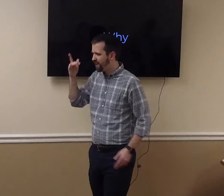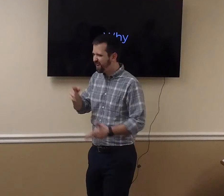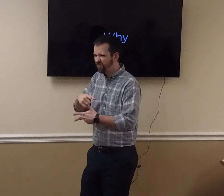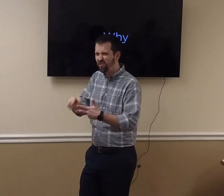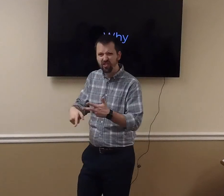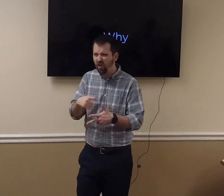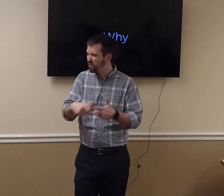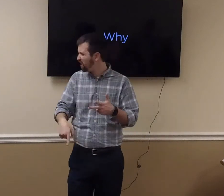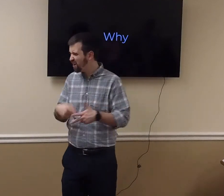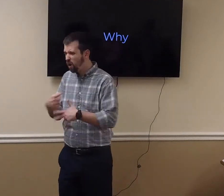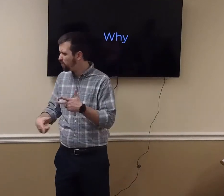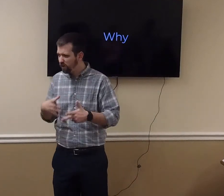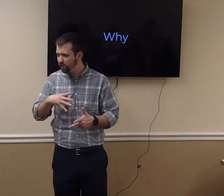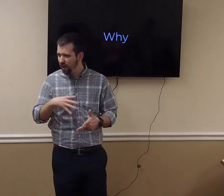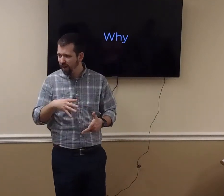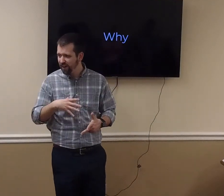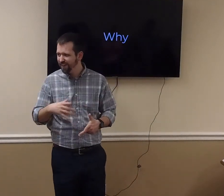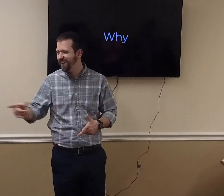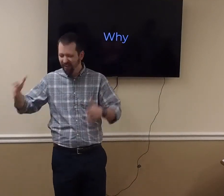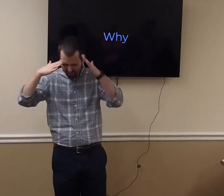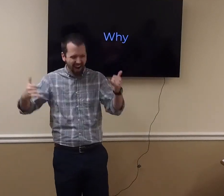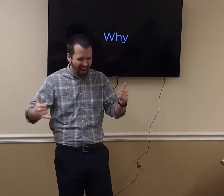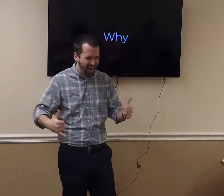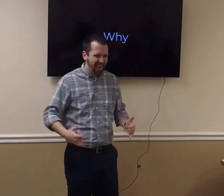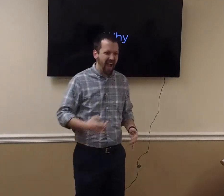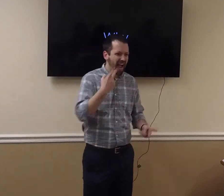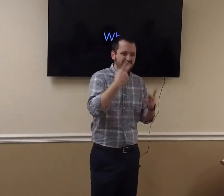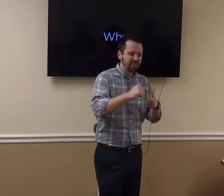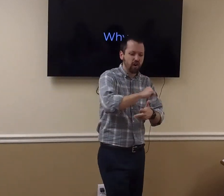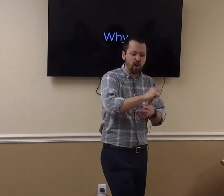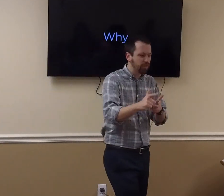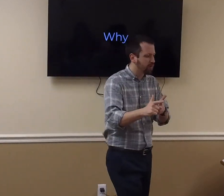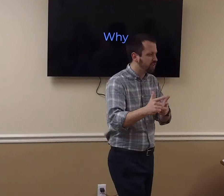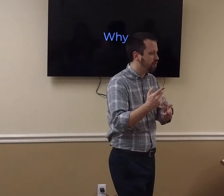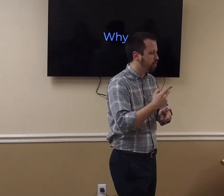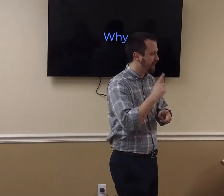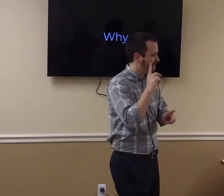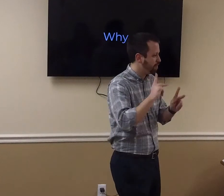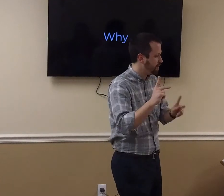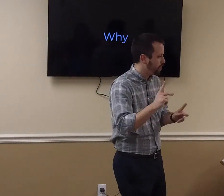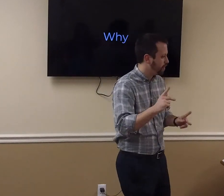Yeah, so you can do all 3. All 3 are fine. I've seen all 3 used by deaf people.